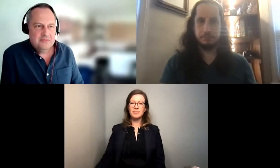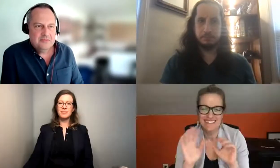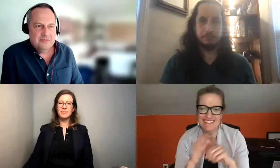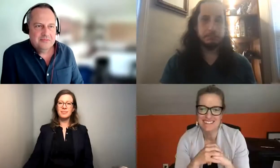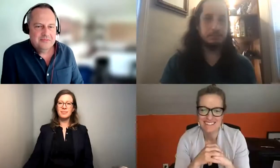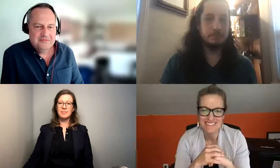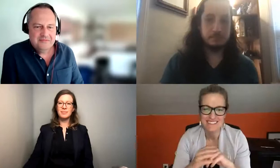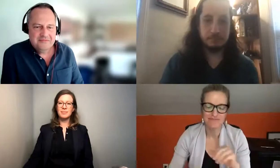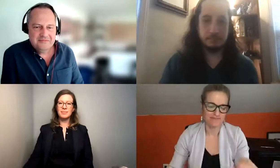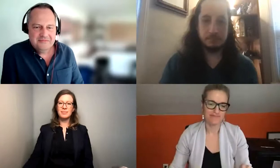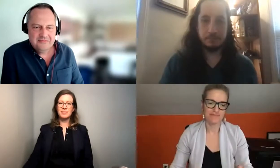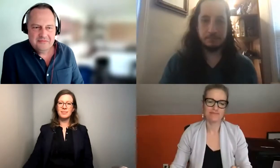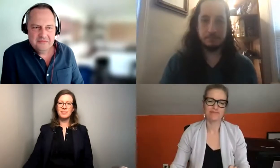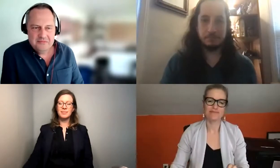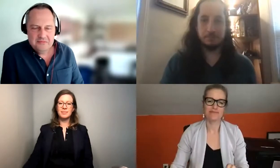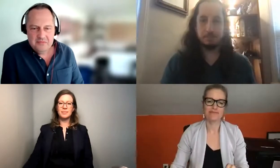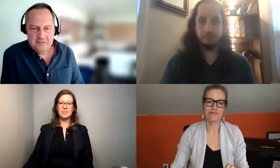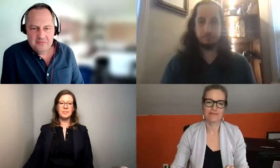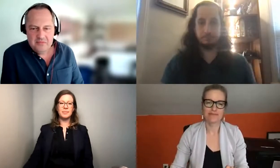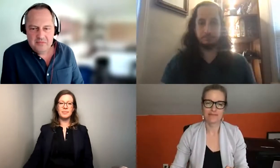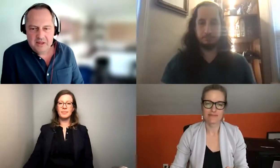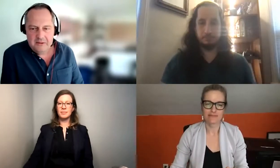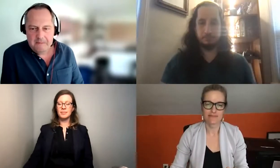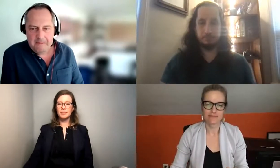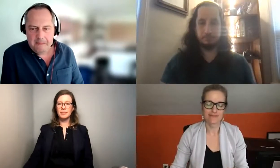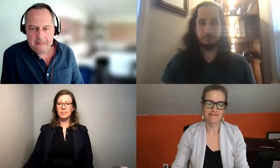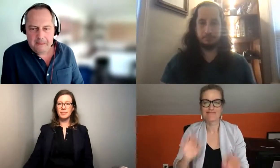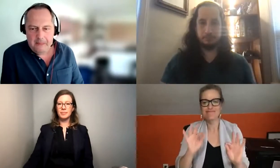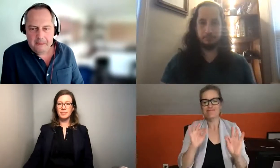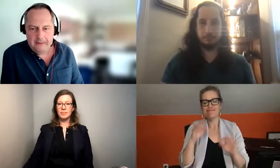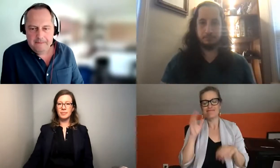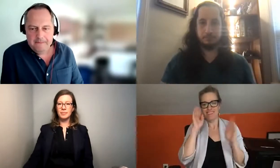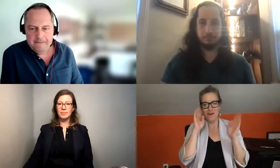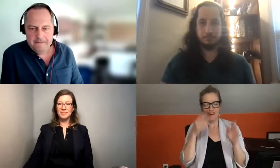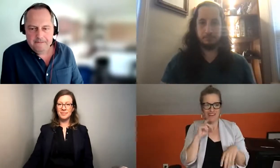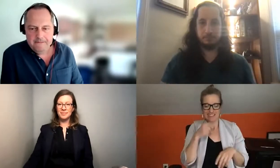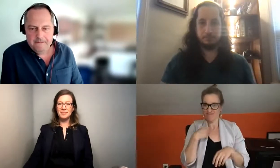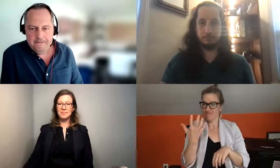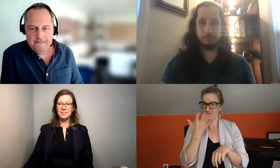Hi everyone. It's Melissa.